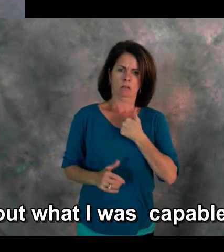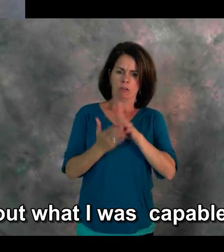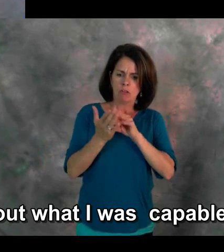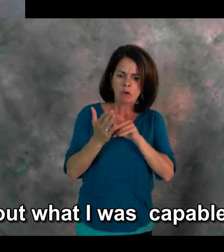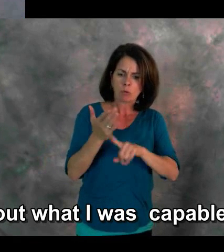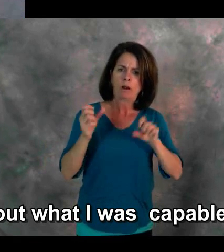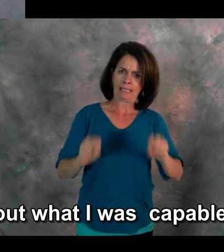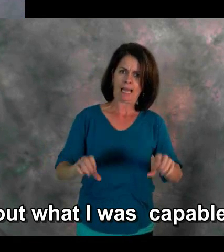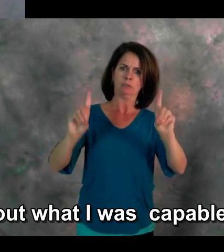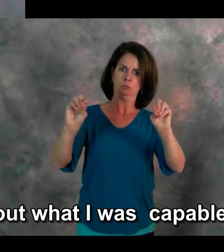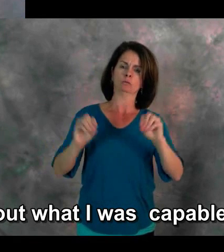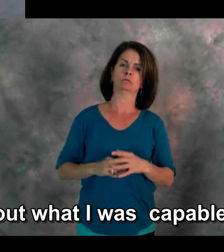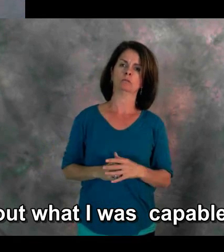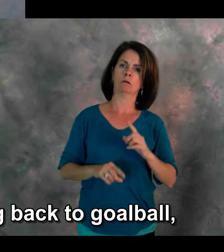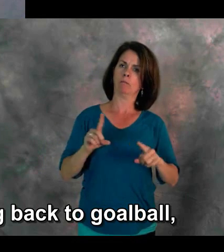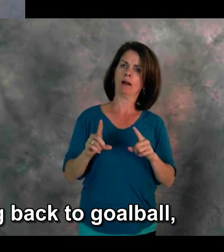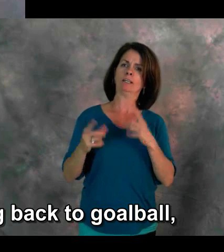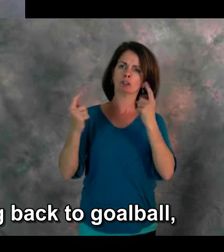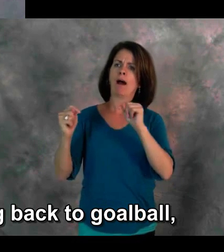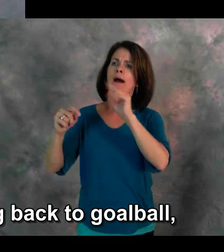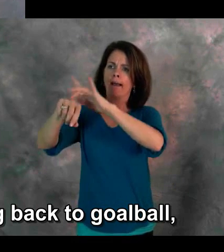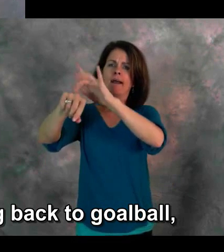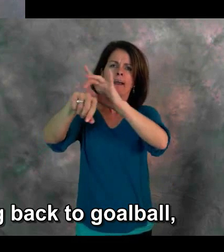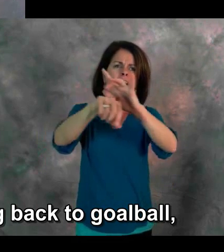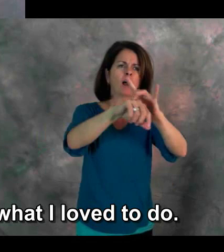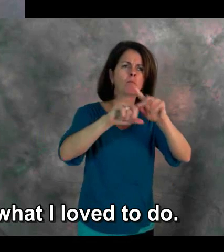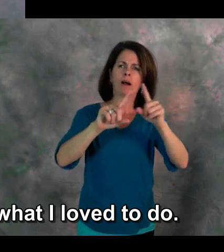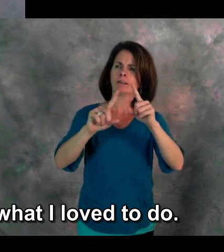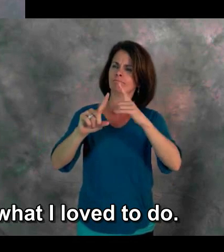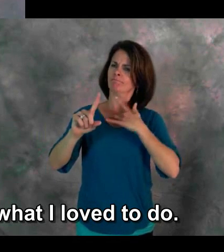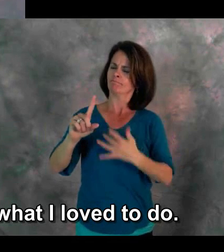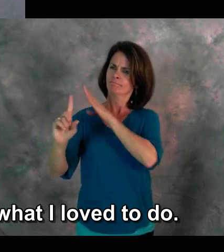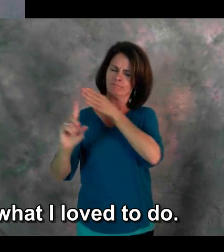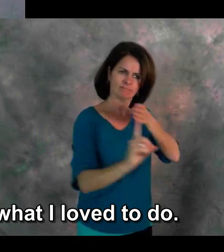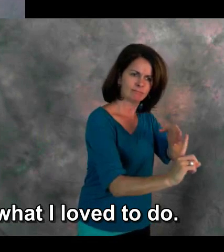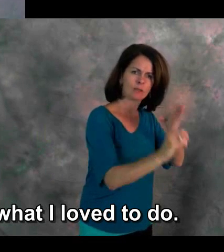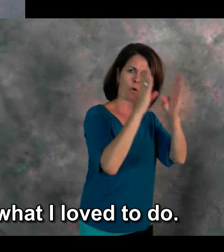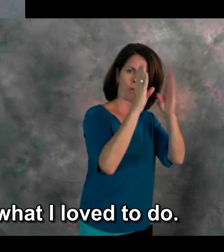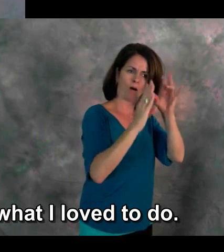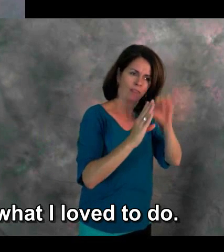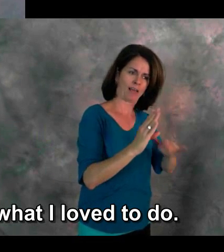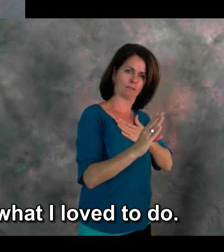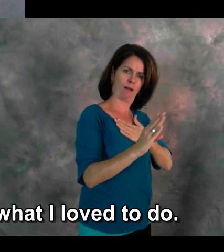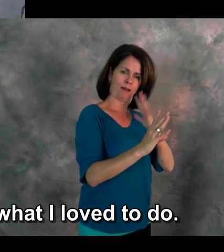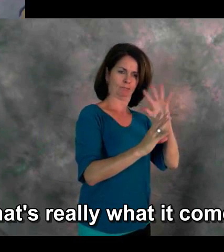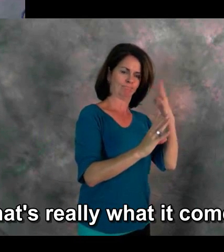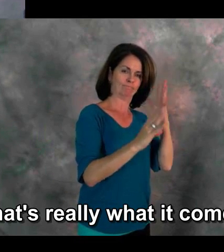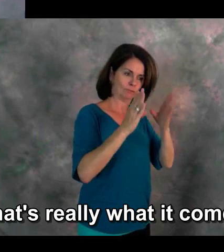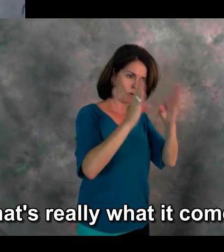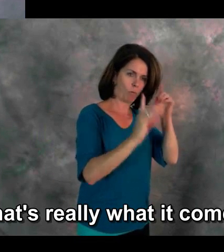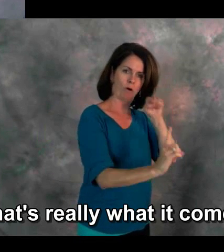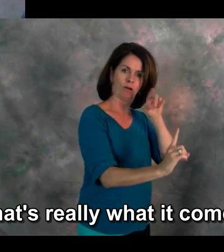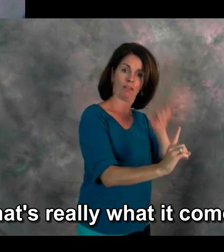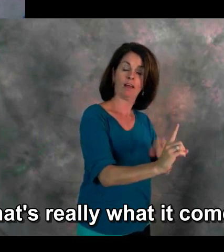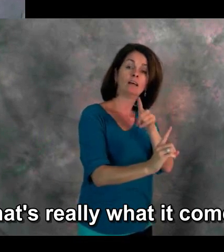and find out what I was capable of. But always coming back to goalball, knowing that that was what I loved to do. And so